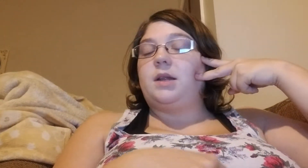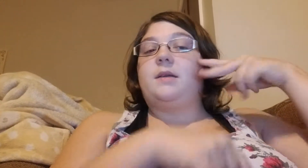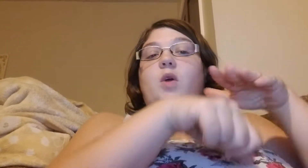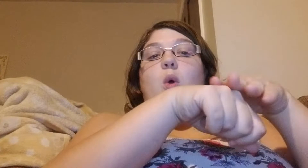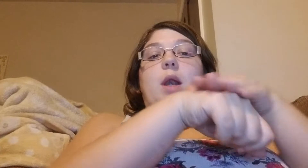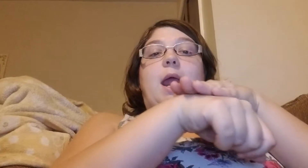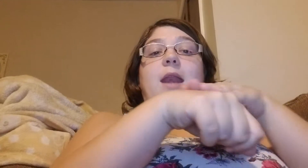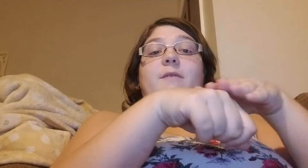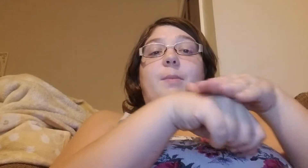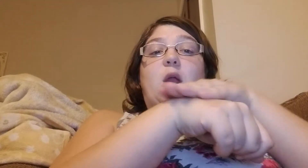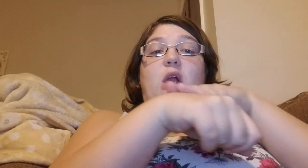Indian or Native American.